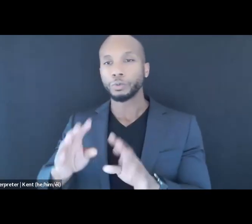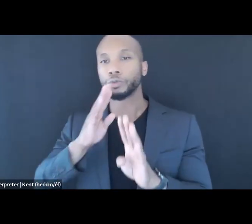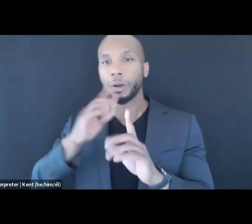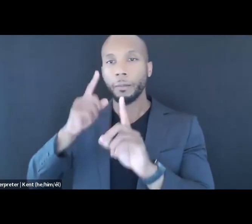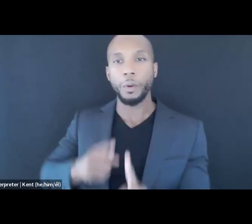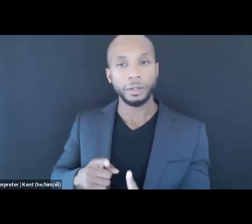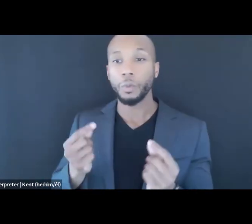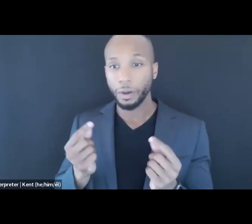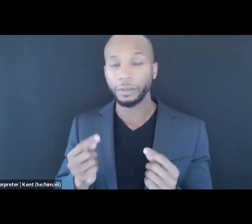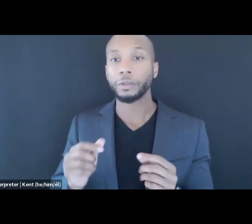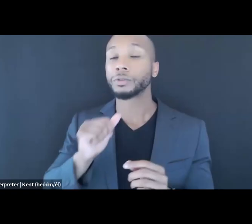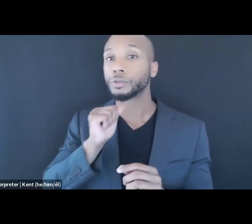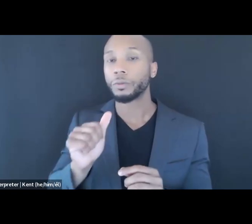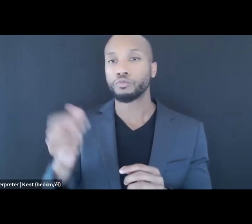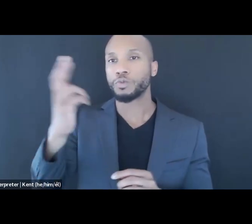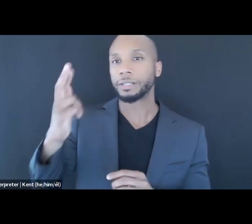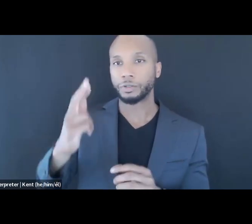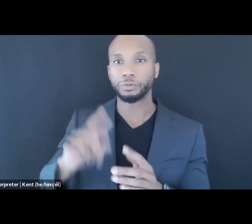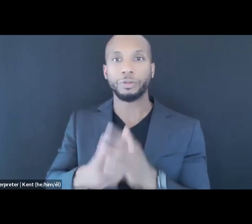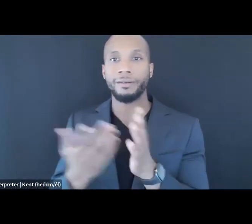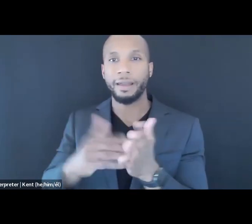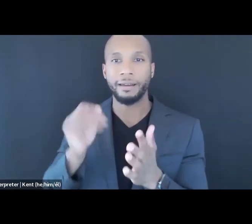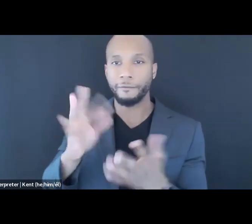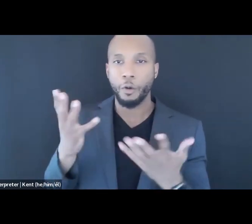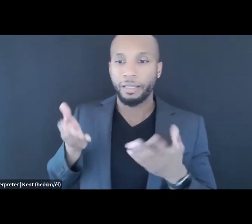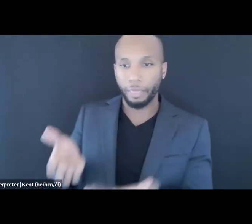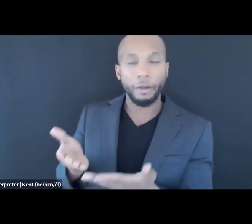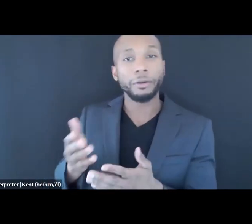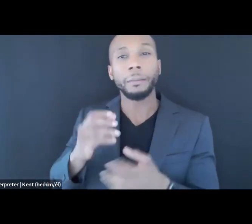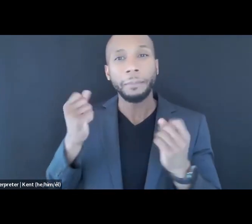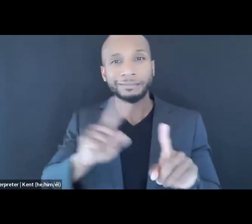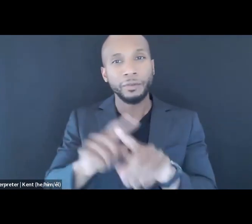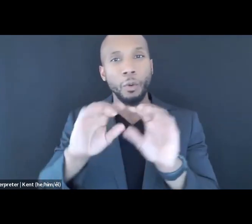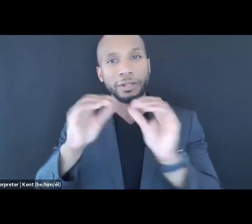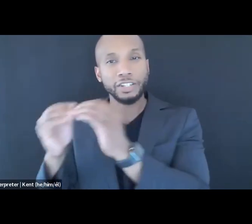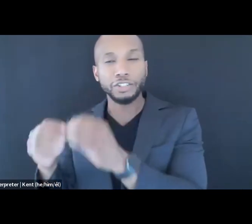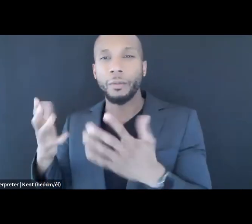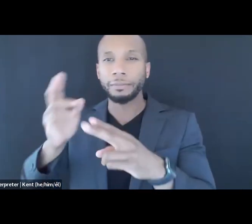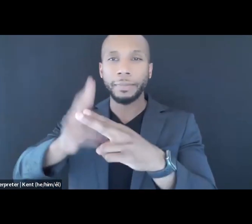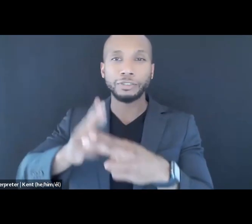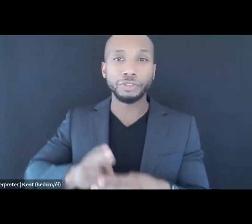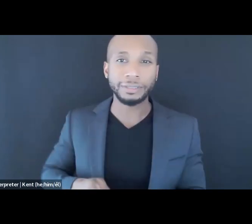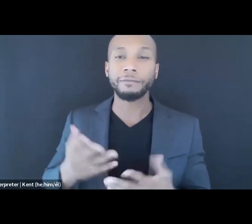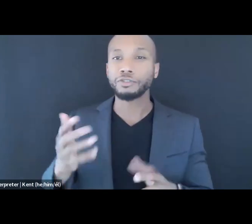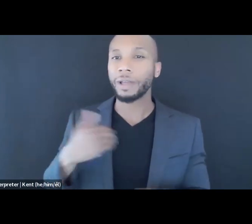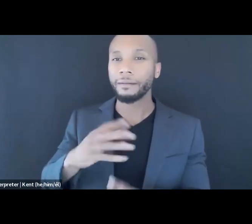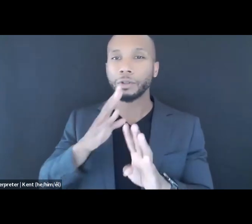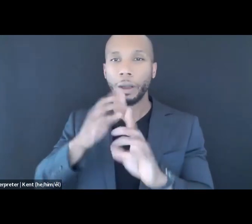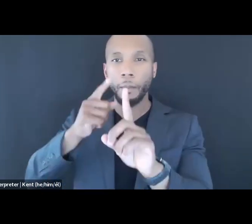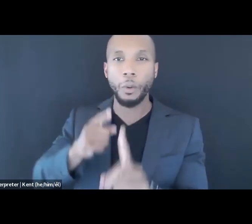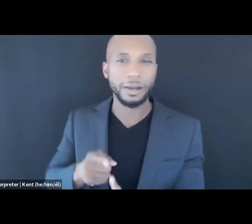no reason to reinvent the wheel. There are plenty of organizations, some of which have already been mentioned, that have talking points